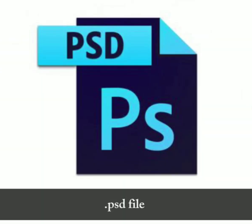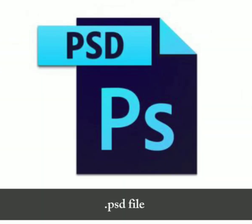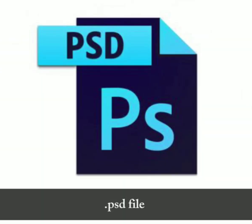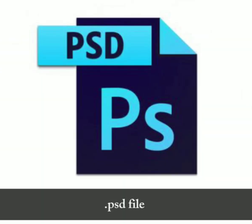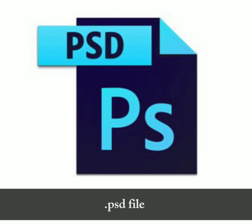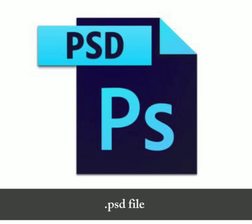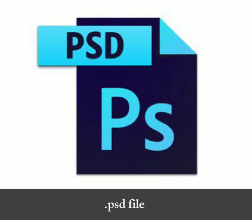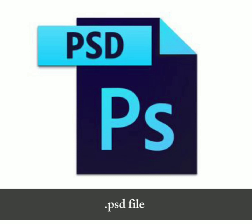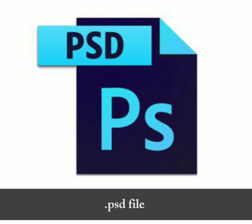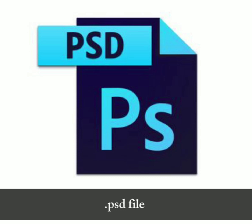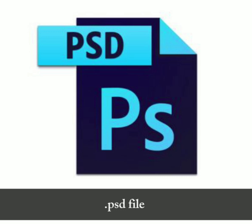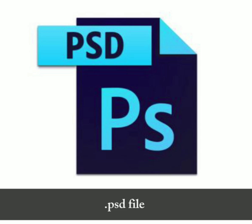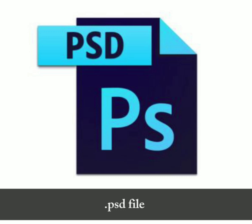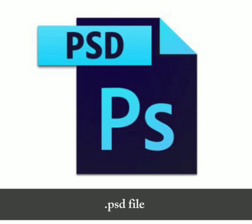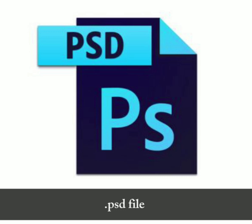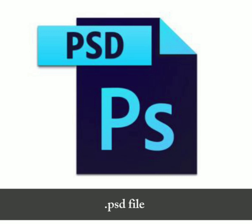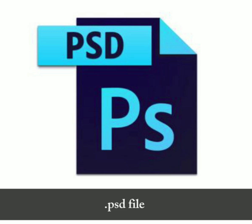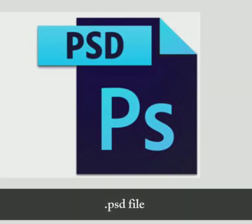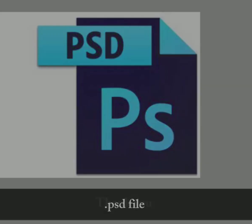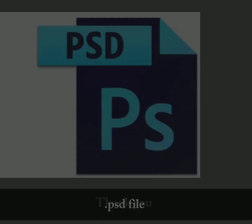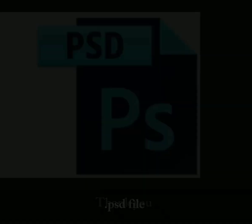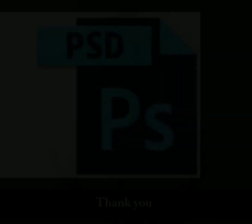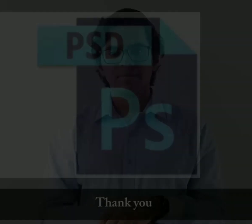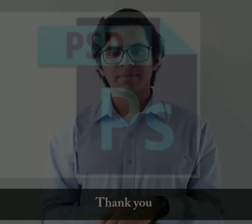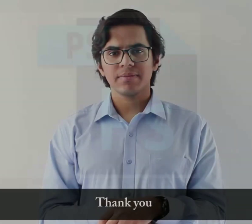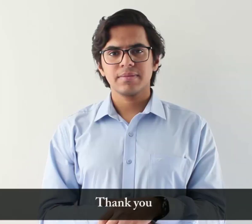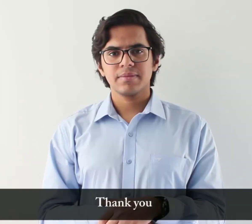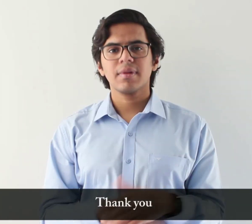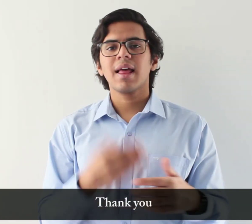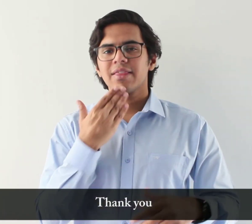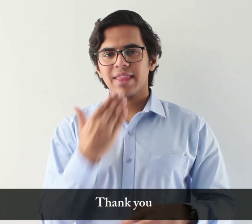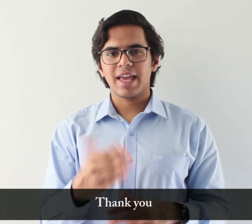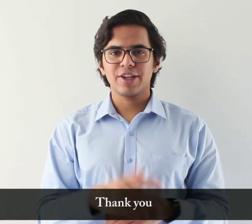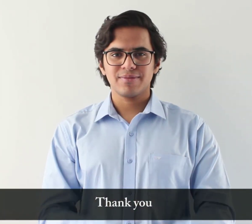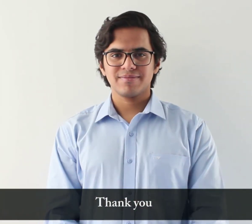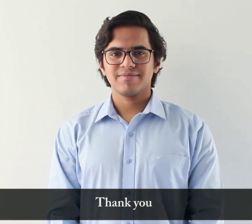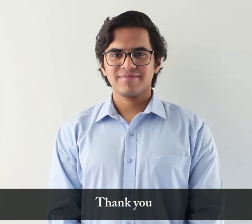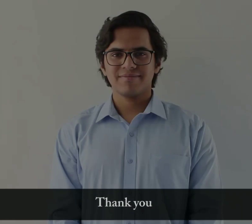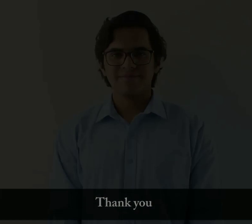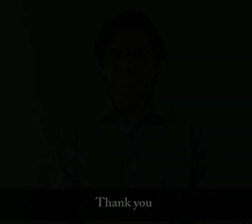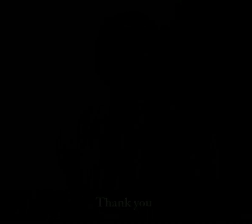.psd file. Thank you.